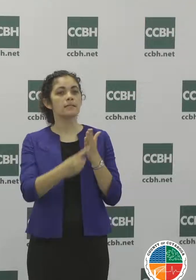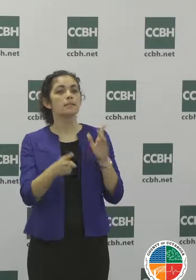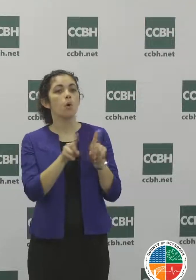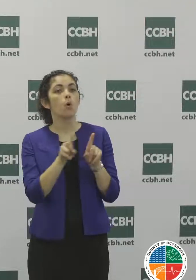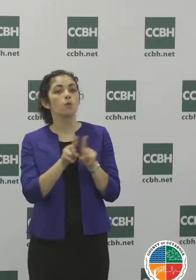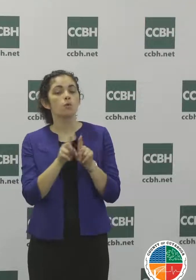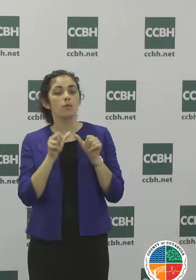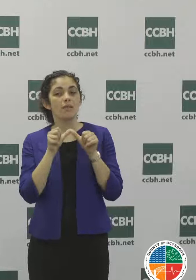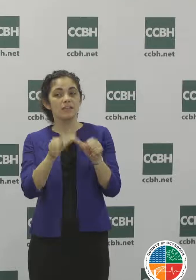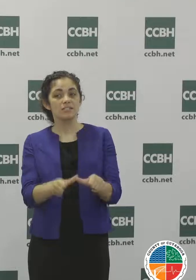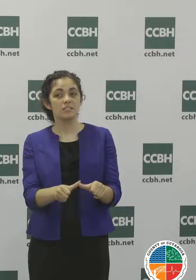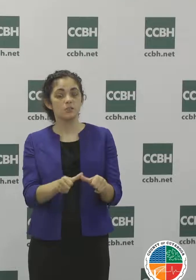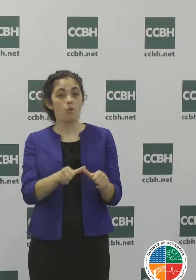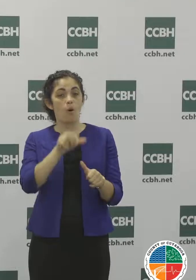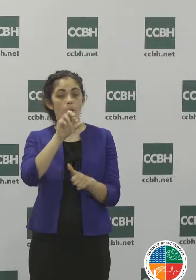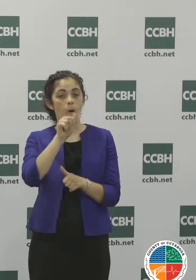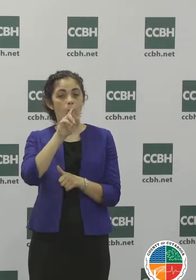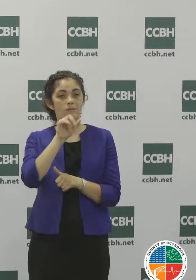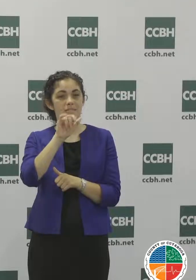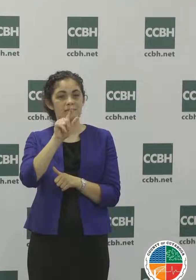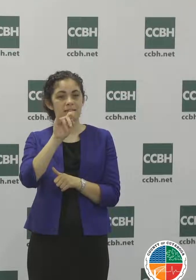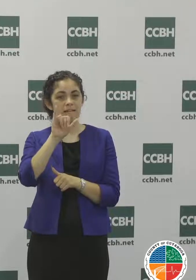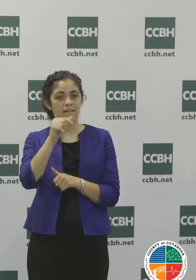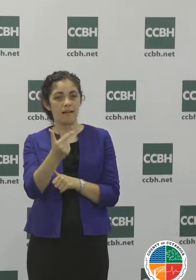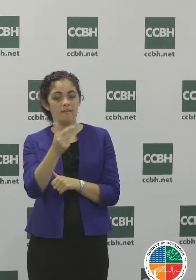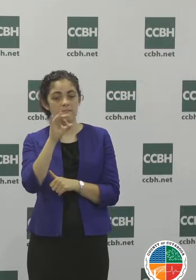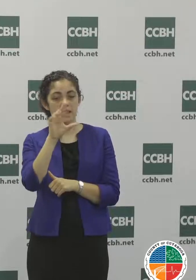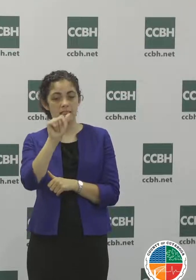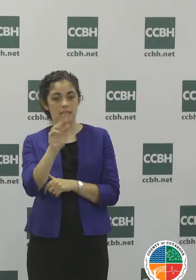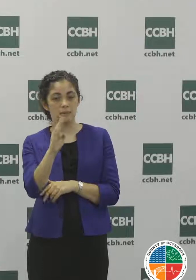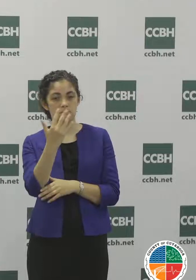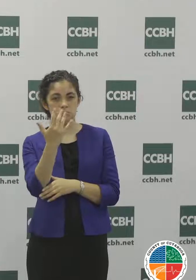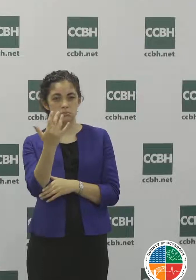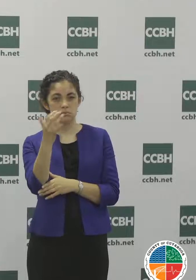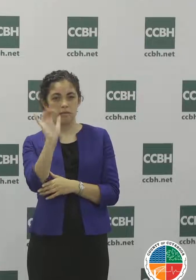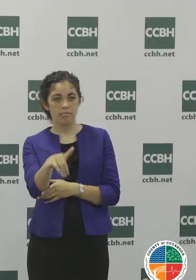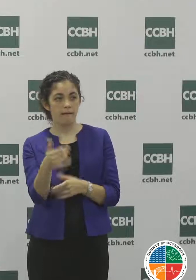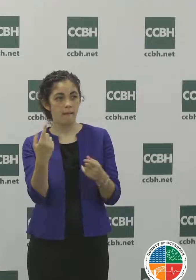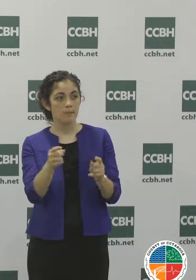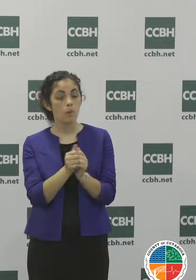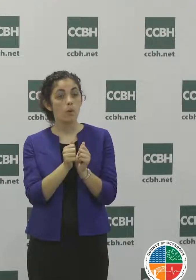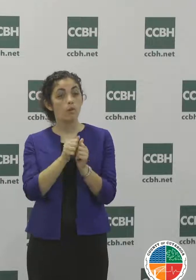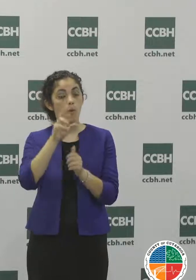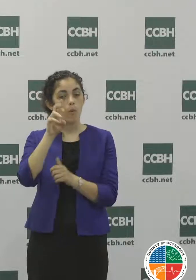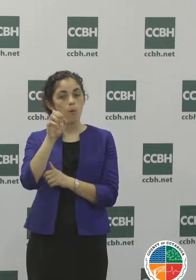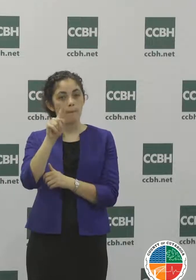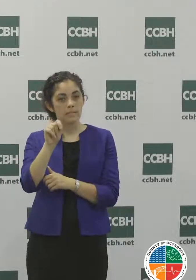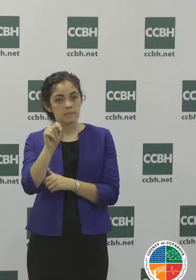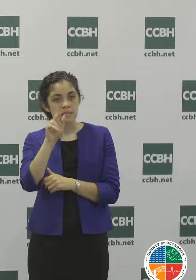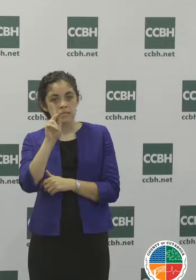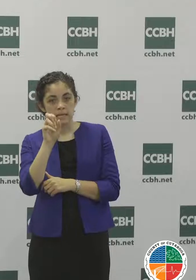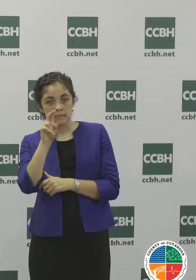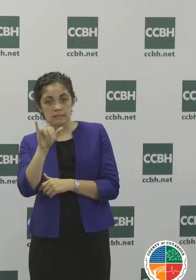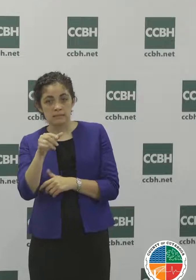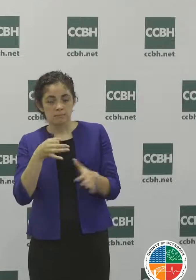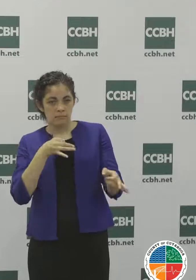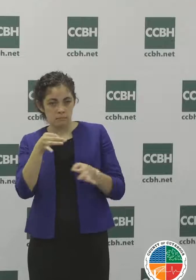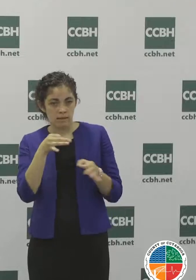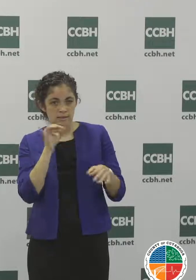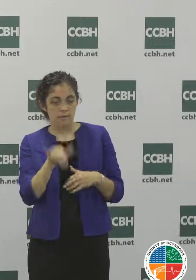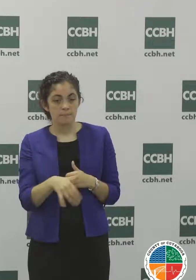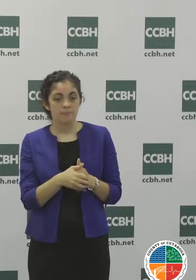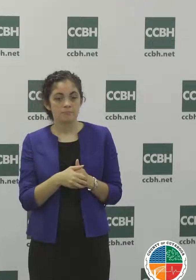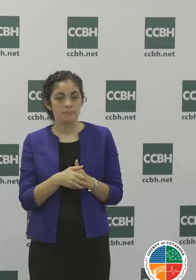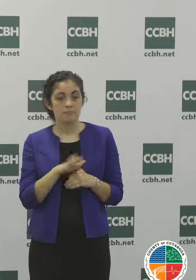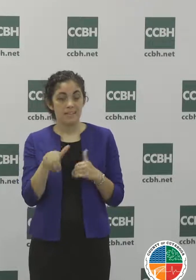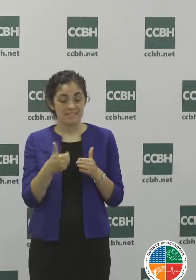At the Eternal Flame in Arlington National Cemetery, there's a marker on the gravesite of Robert Kennedy, and described with the following: each time